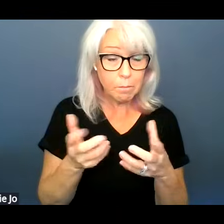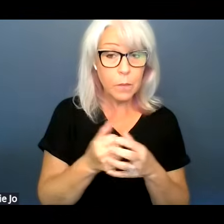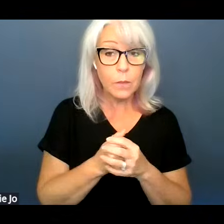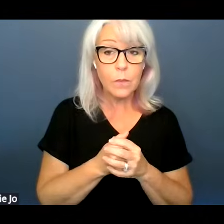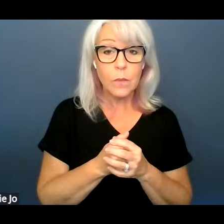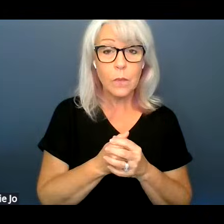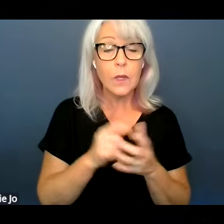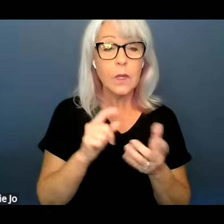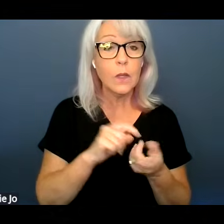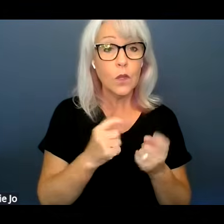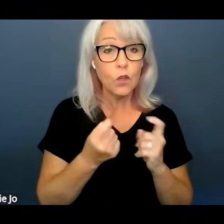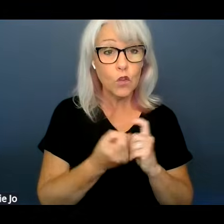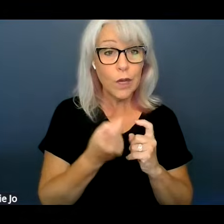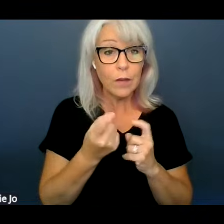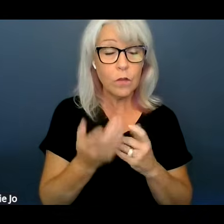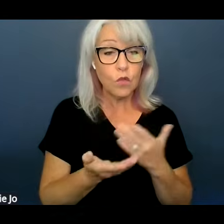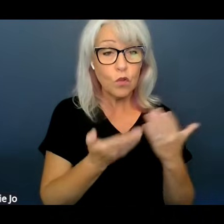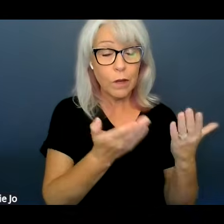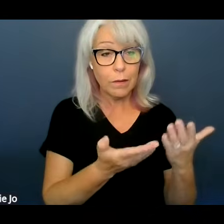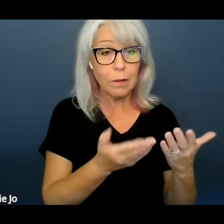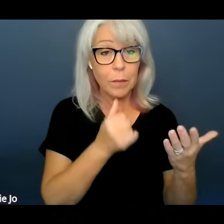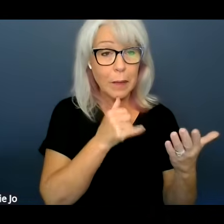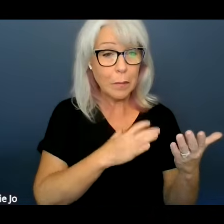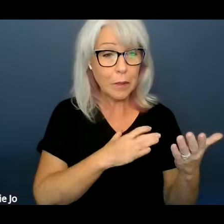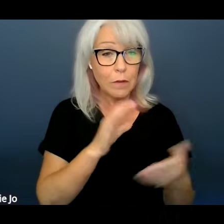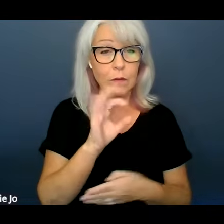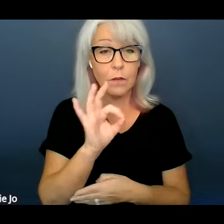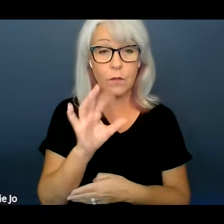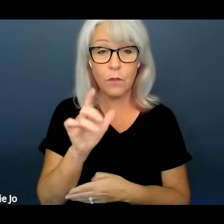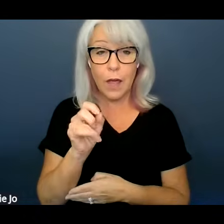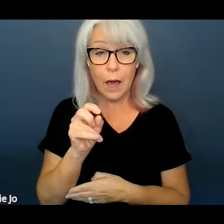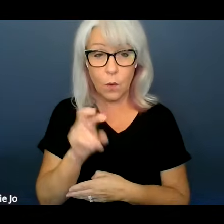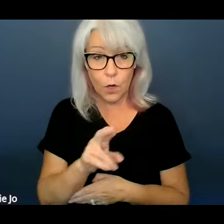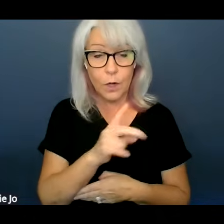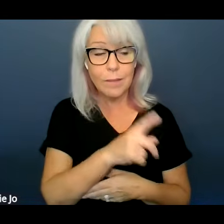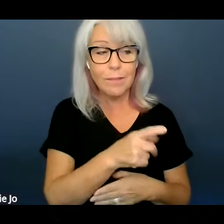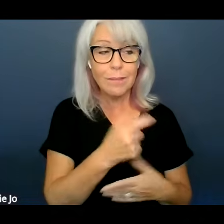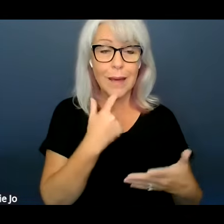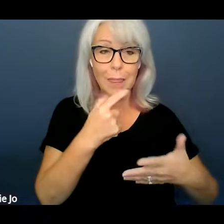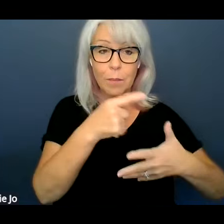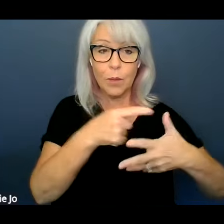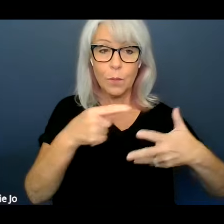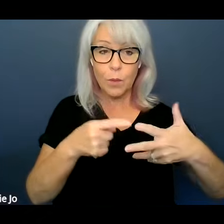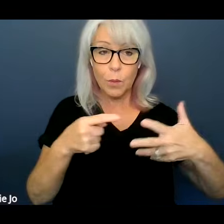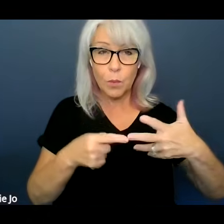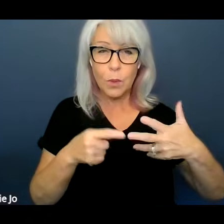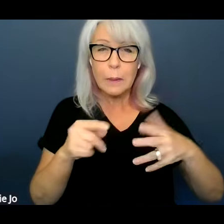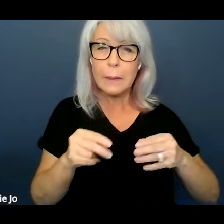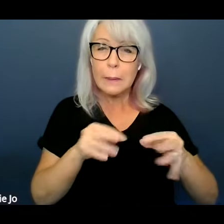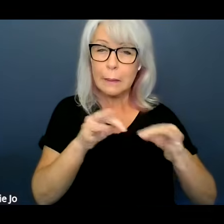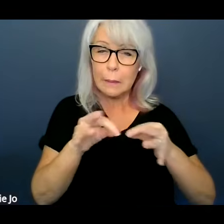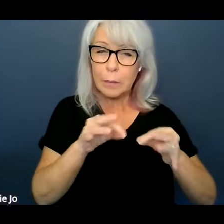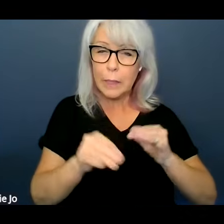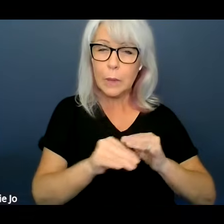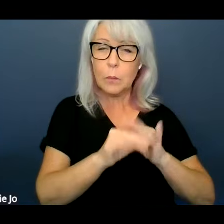suggested by Ms. Flowers on the bullet expressly apply the law requiring disclosure of who